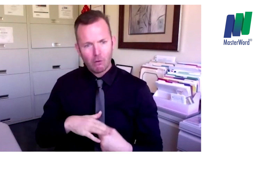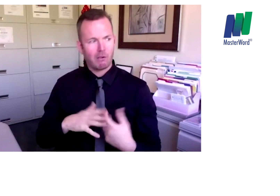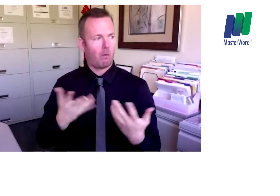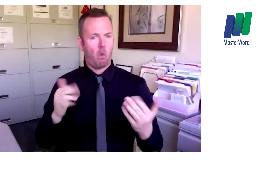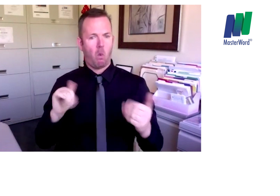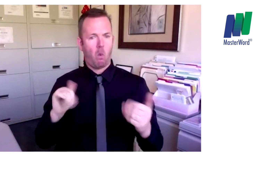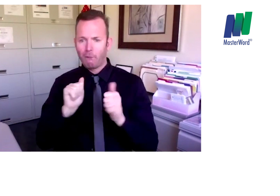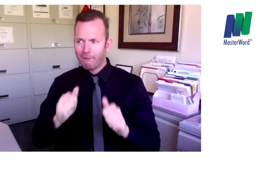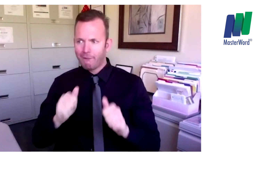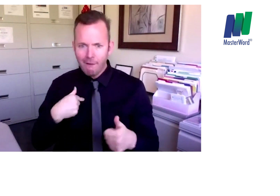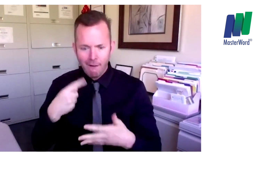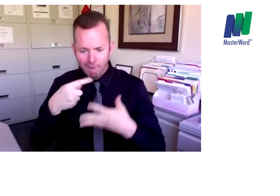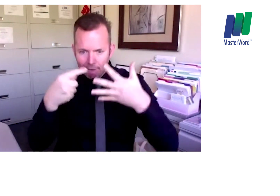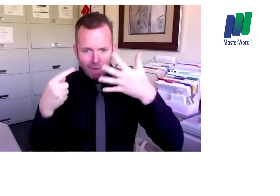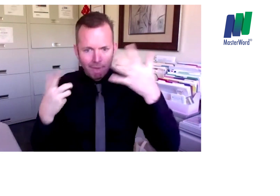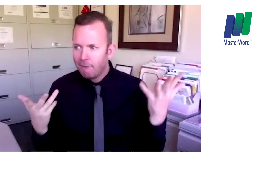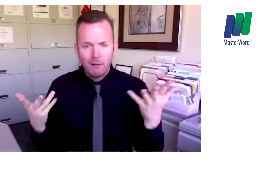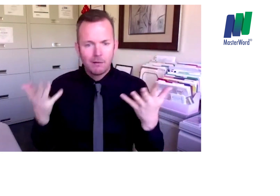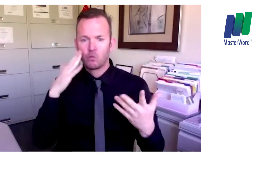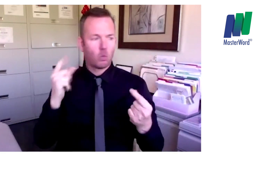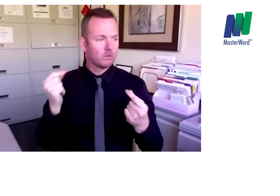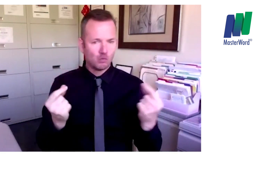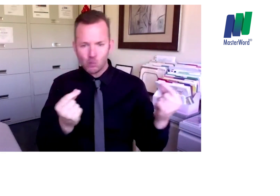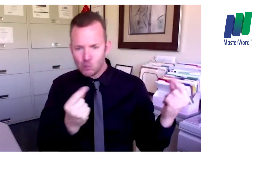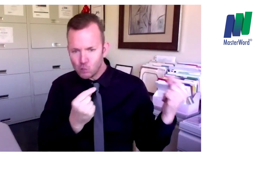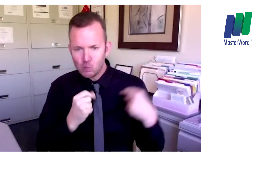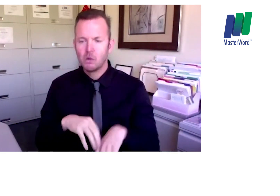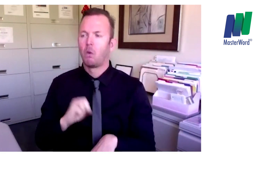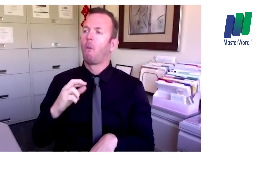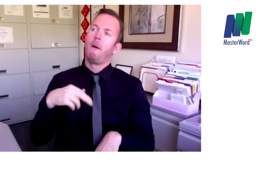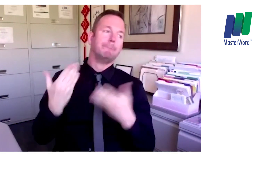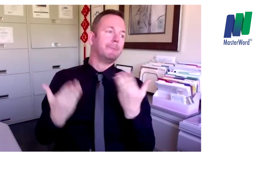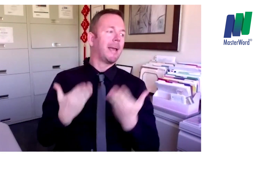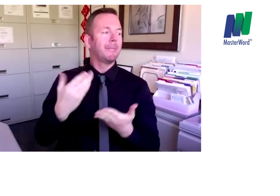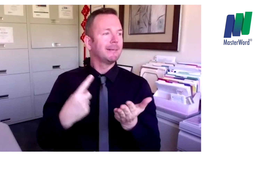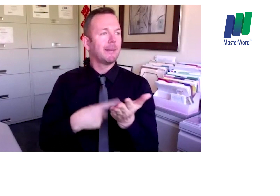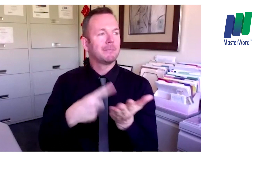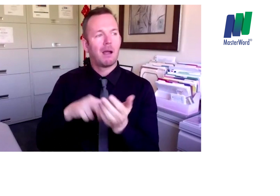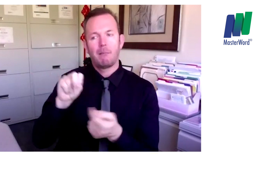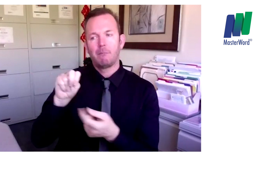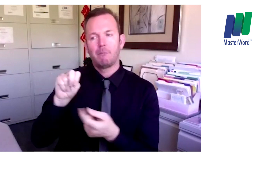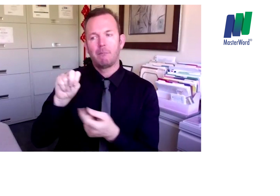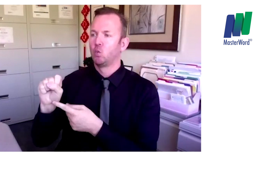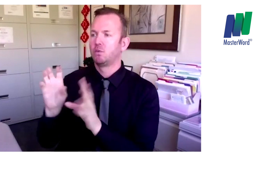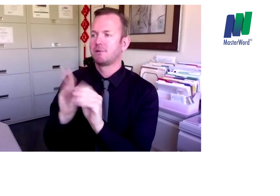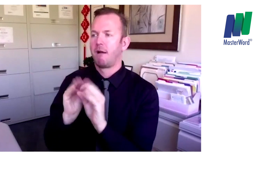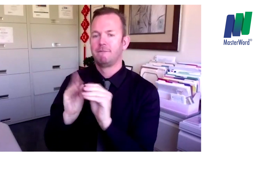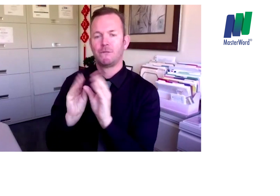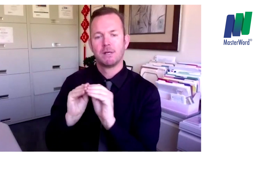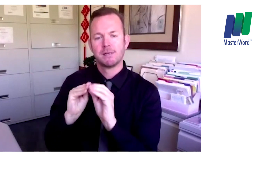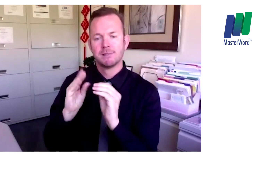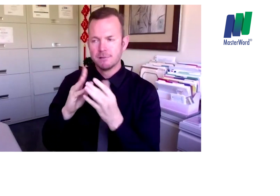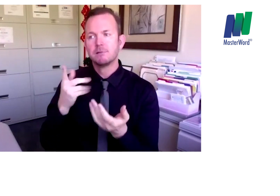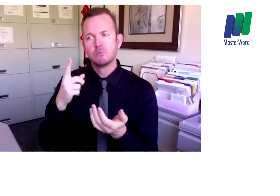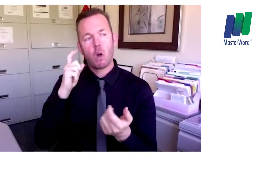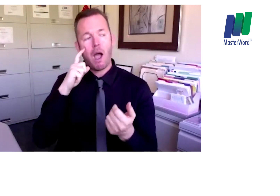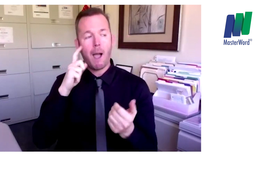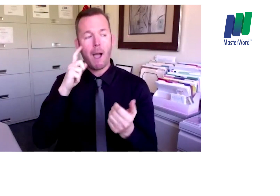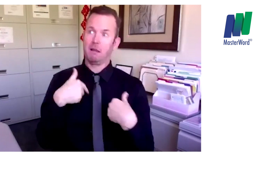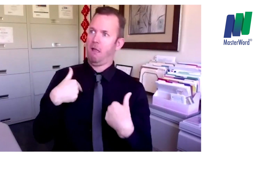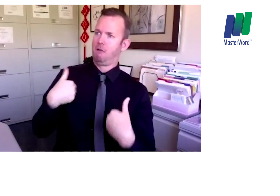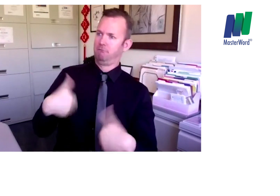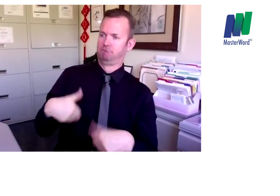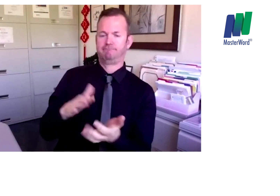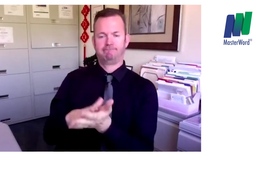more intense with this crisis. There's a lot more stress. There's a lot more uncertainty of what we can do. Oftentimes we're seeing a